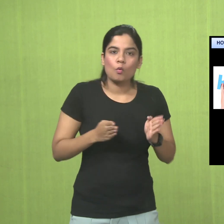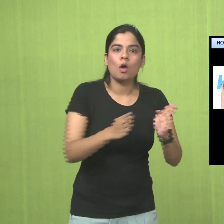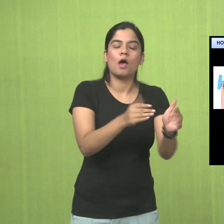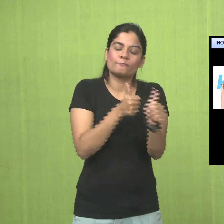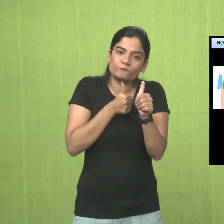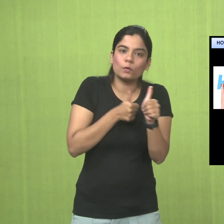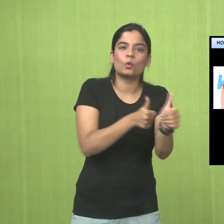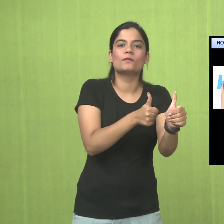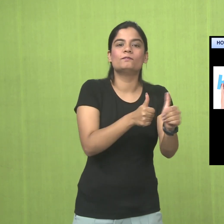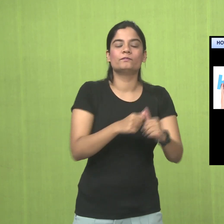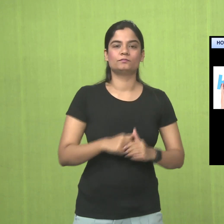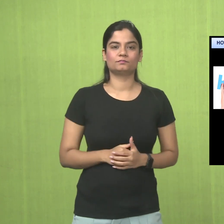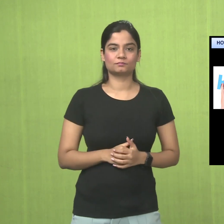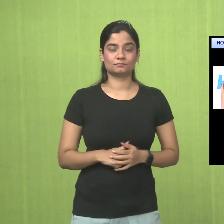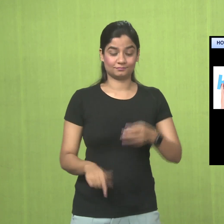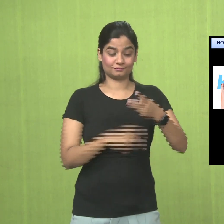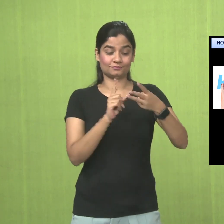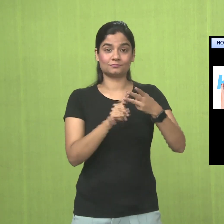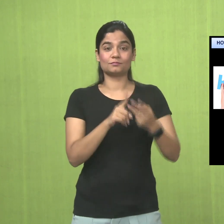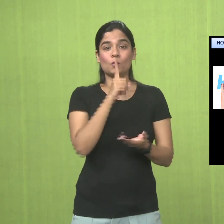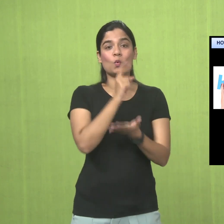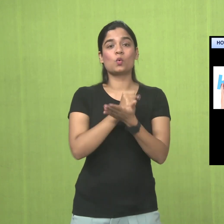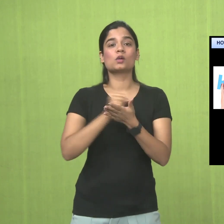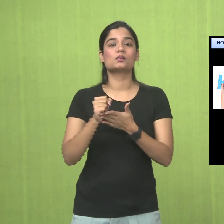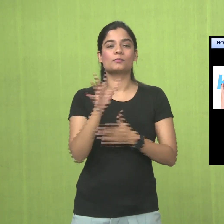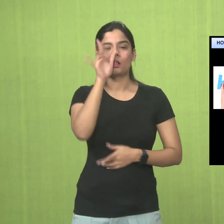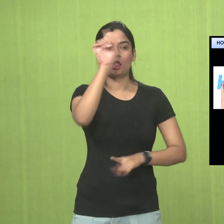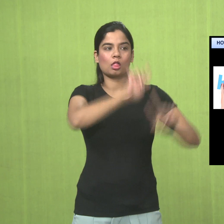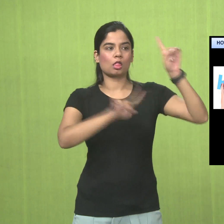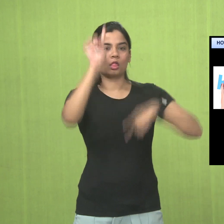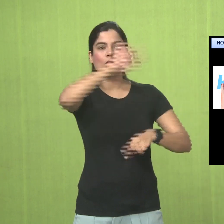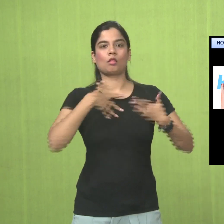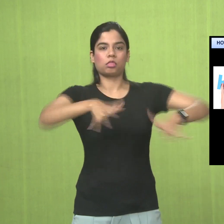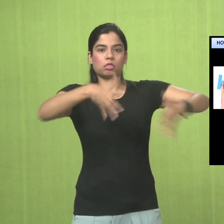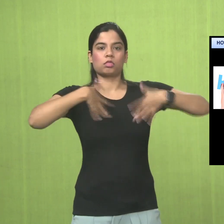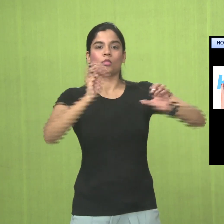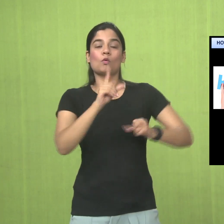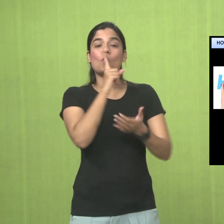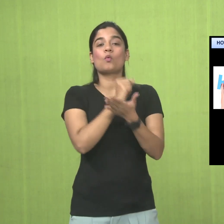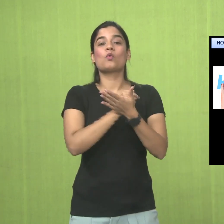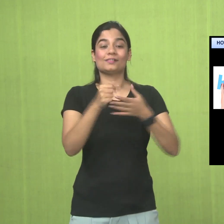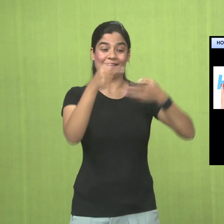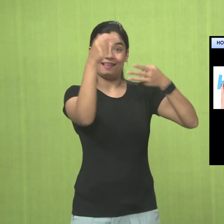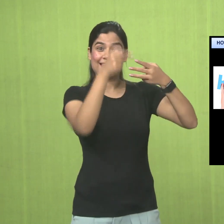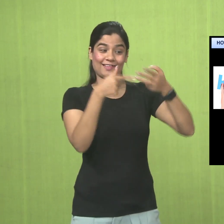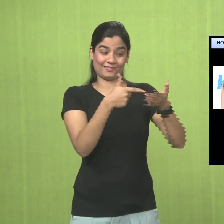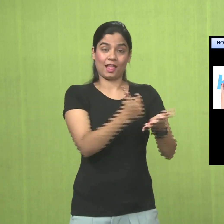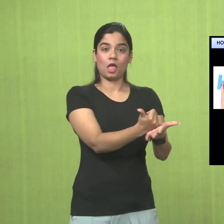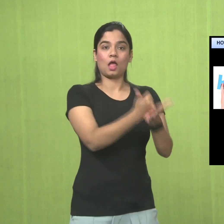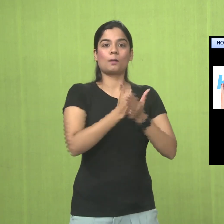do. Third is truth, not lying, not denying if you have done something wrong. So these three